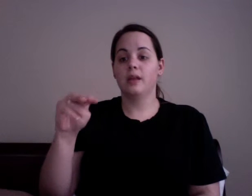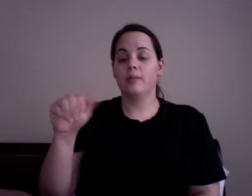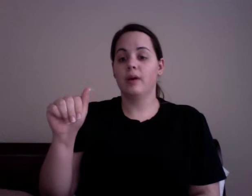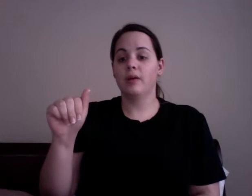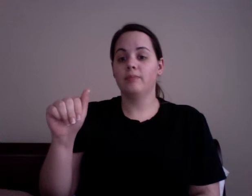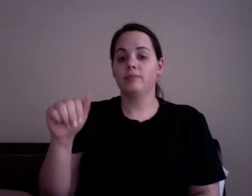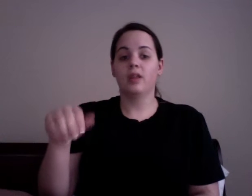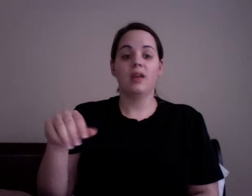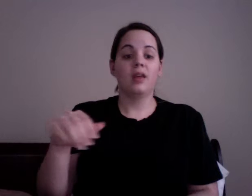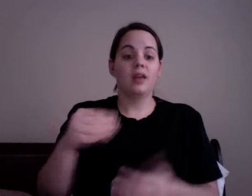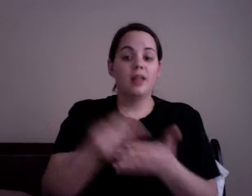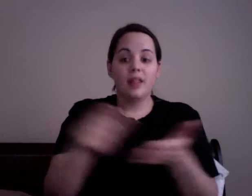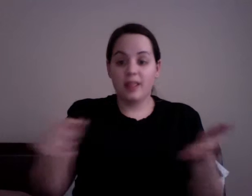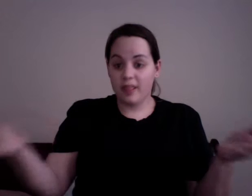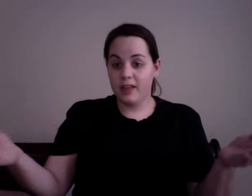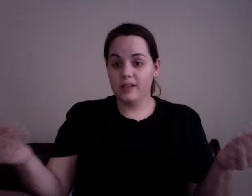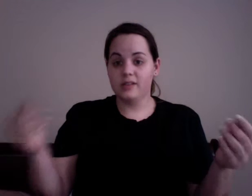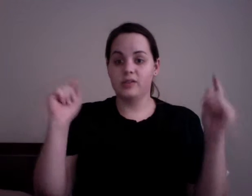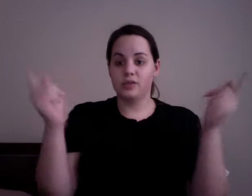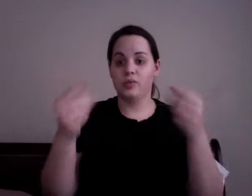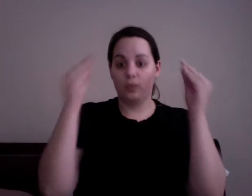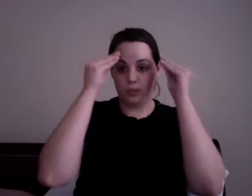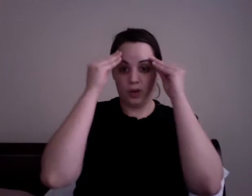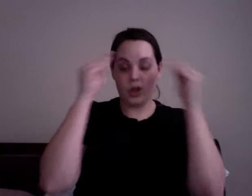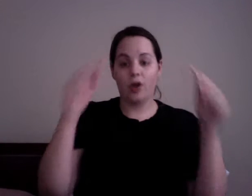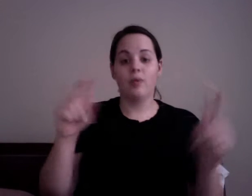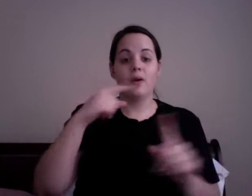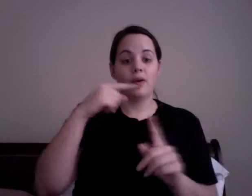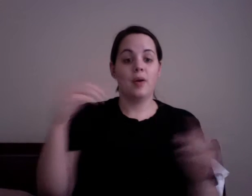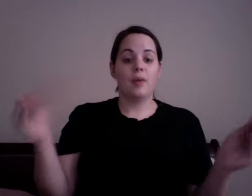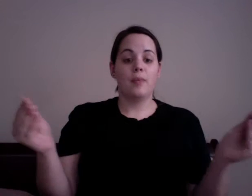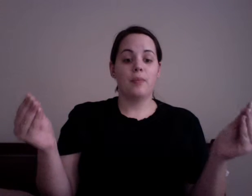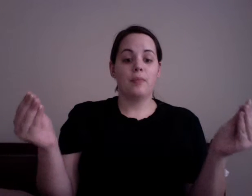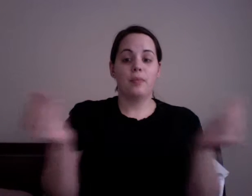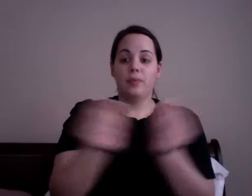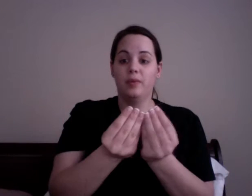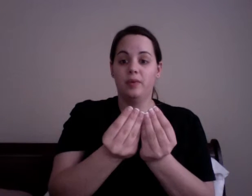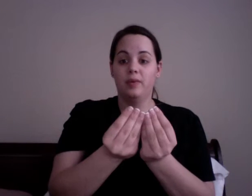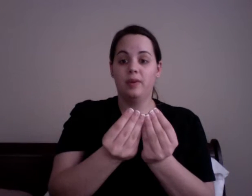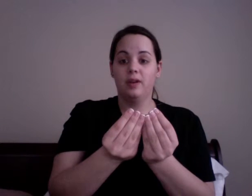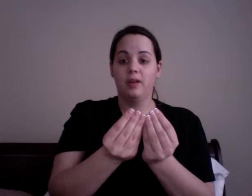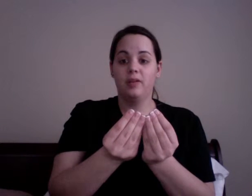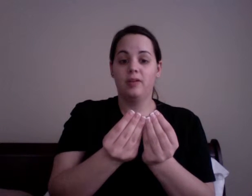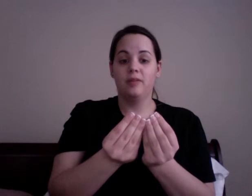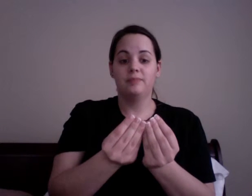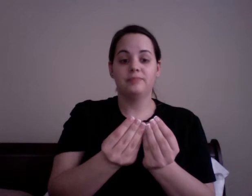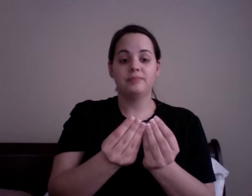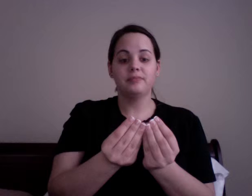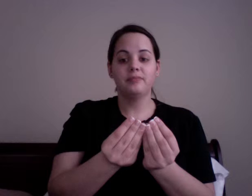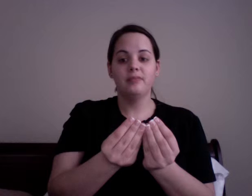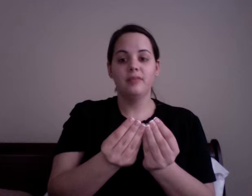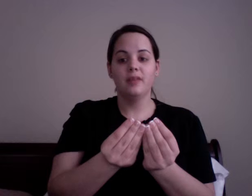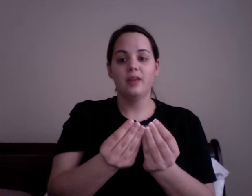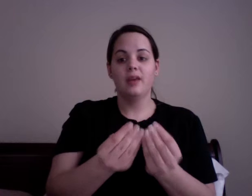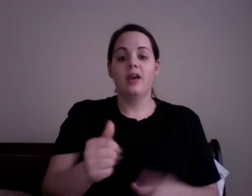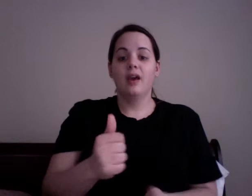make an inference. Okay? So things we read, things we know, helps us to infer. So what we're going to do